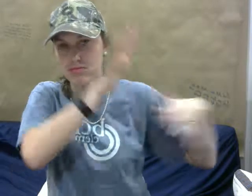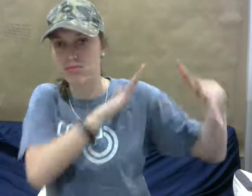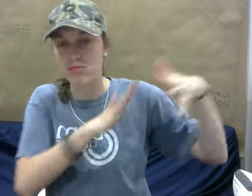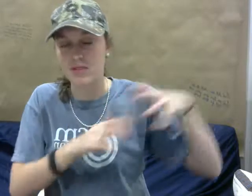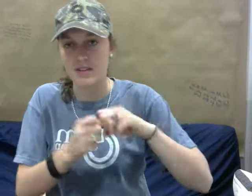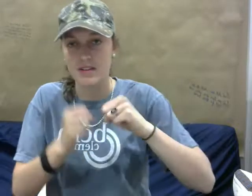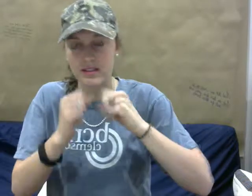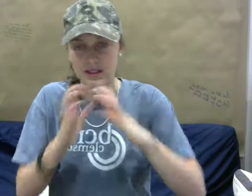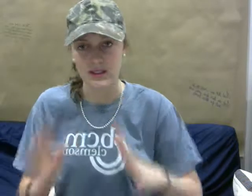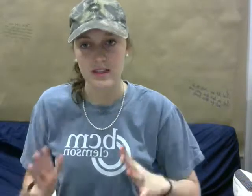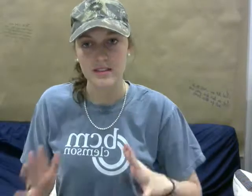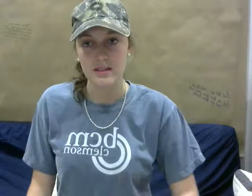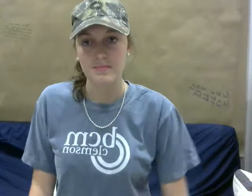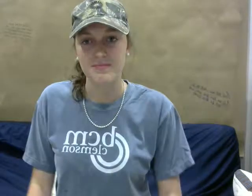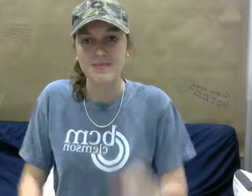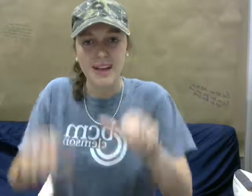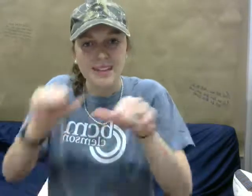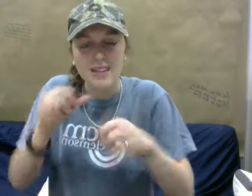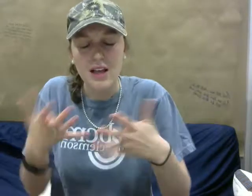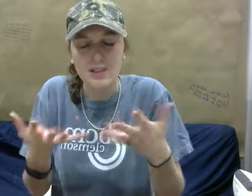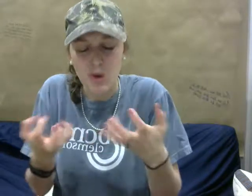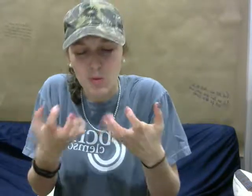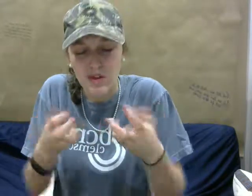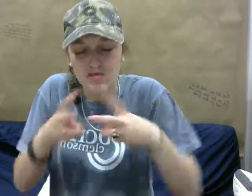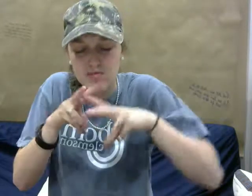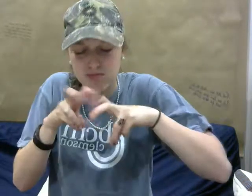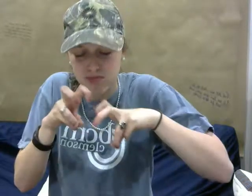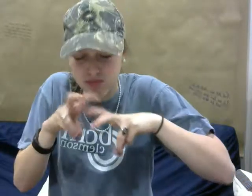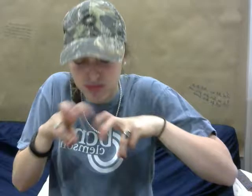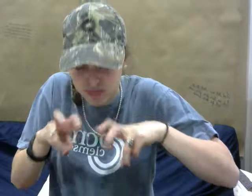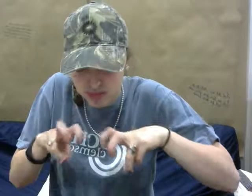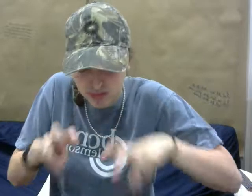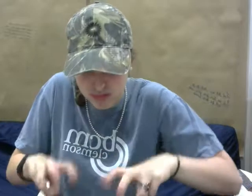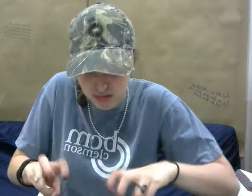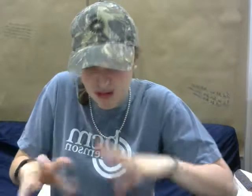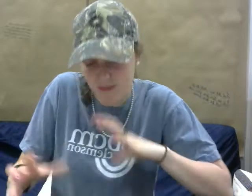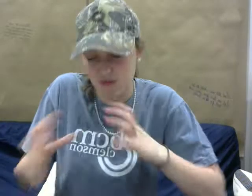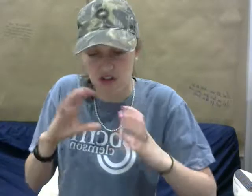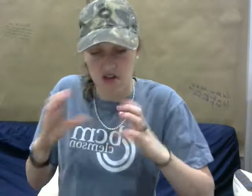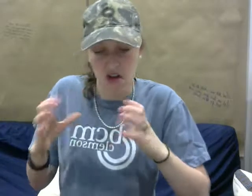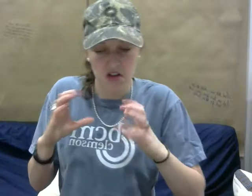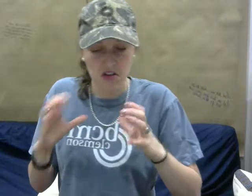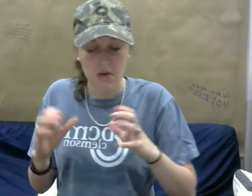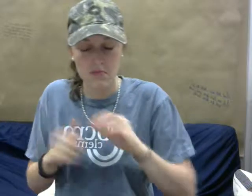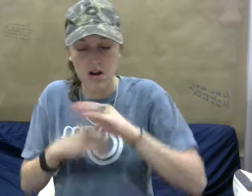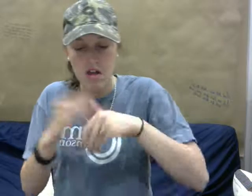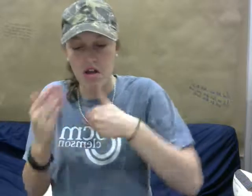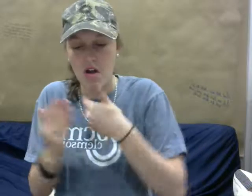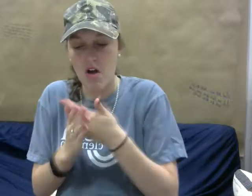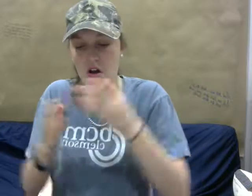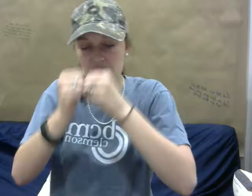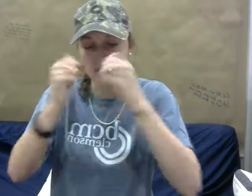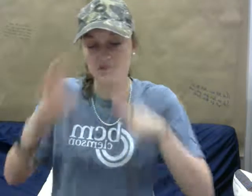Ultimately, scientists want to explore in depth and compare the properties of all solar system bodies, including the